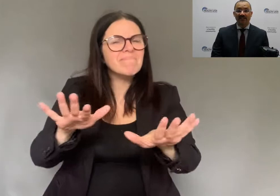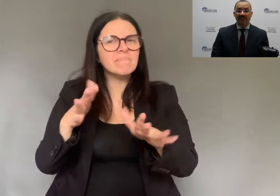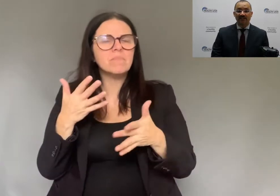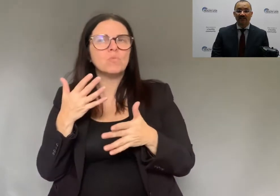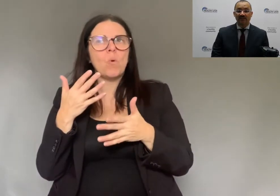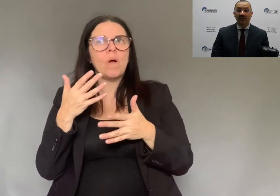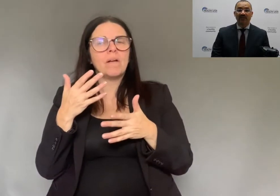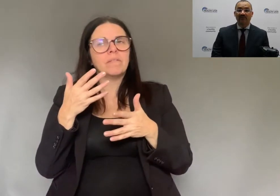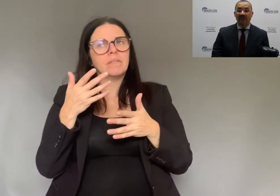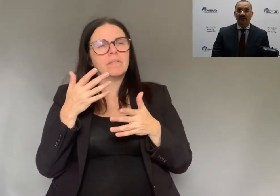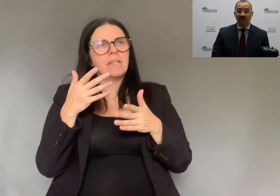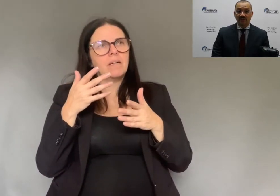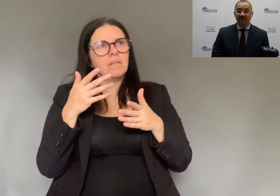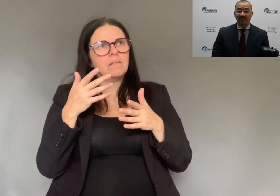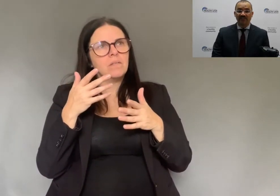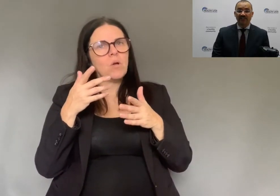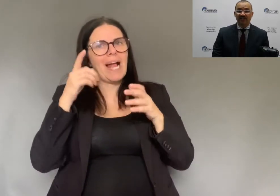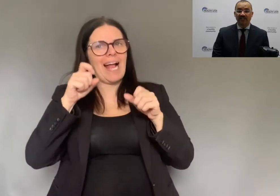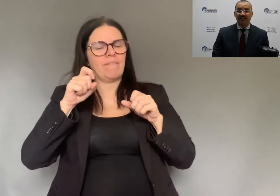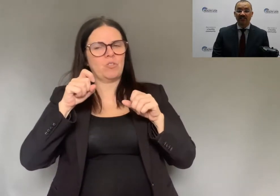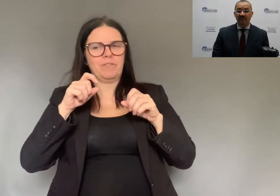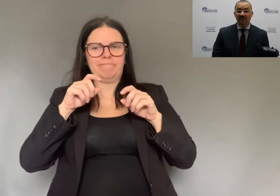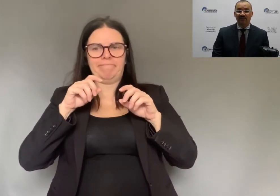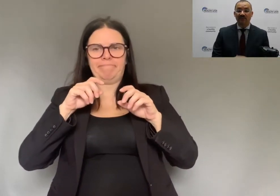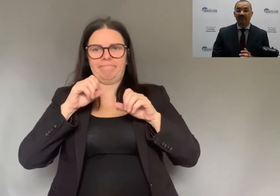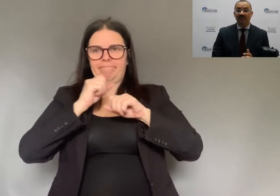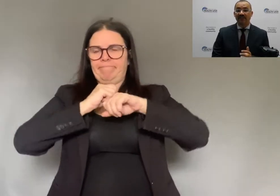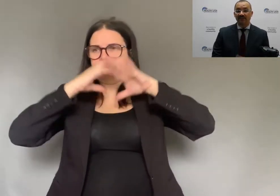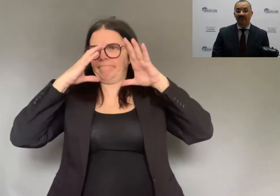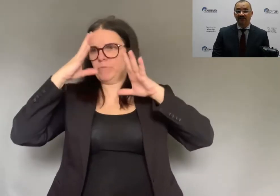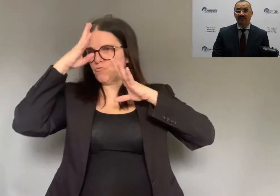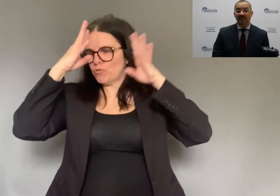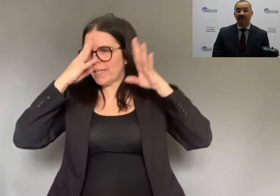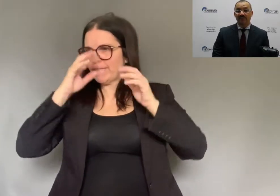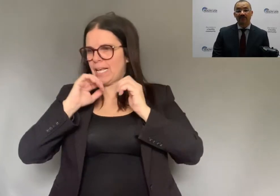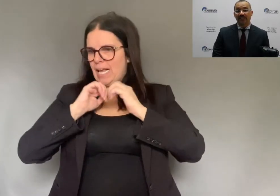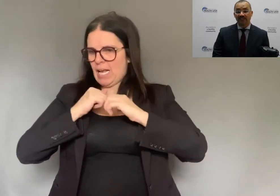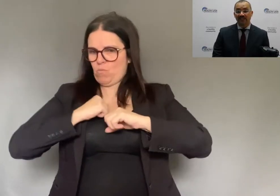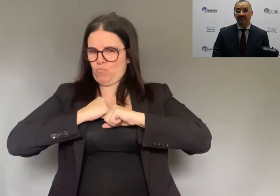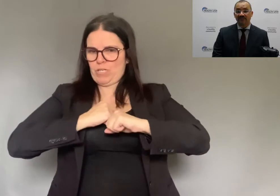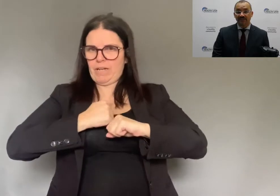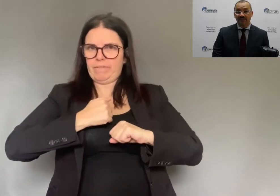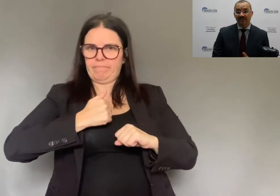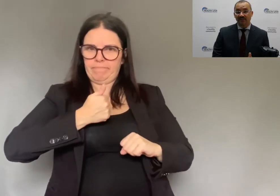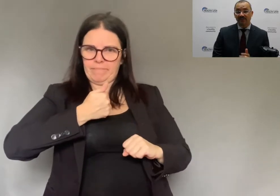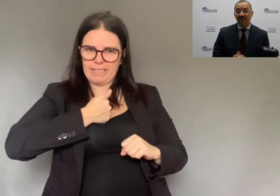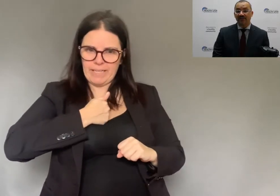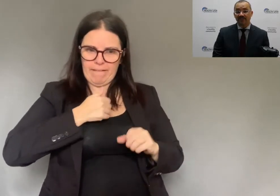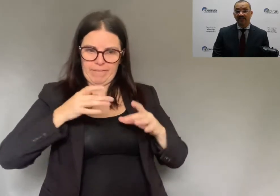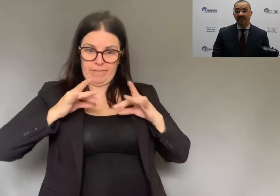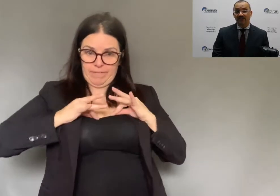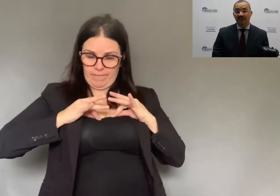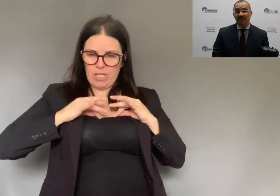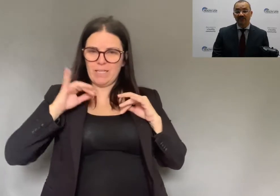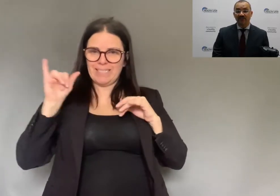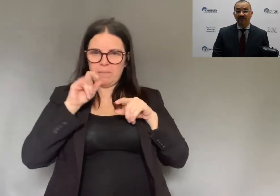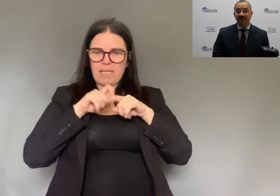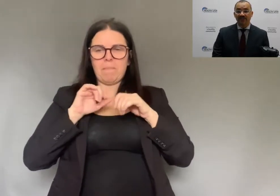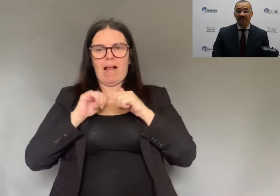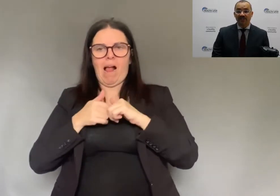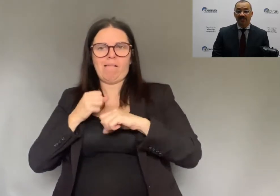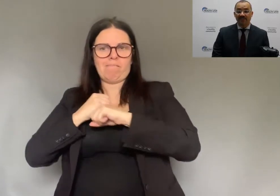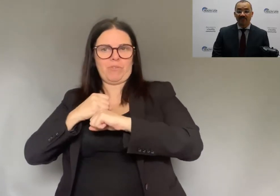and looking for all those options that they can to prevent themselves from contracting it in the first place and also transmitting it to the other